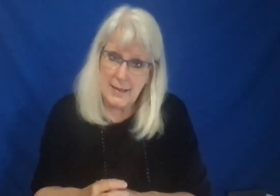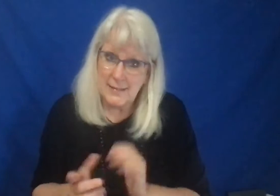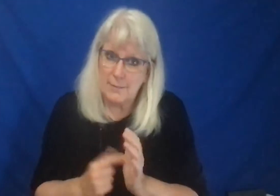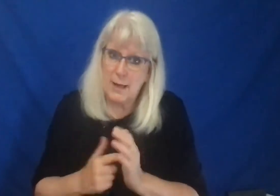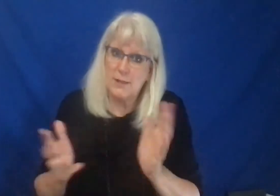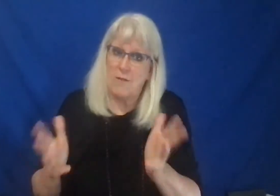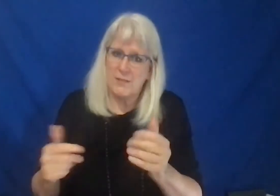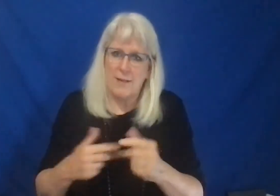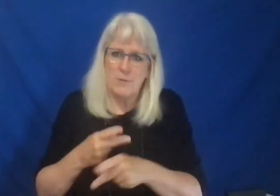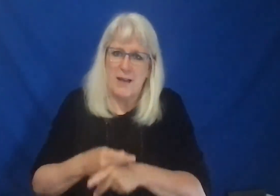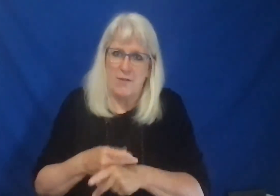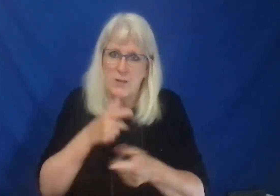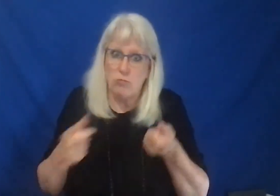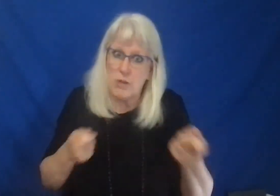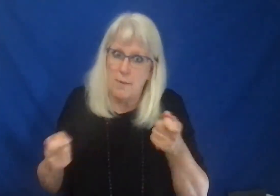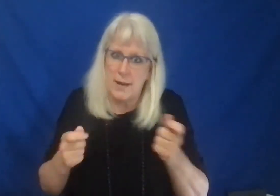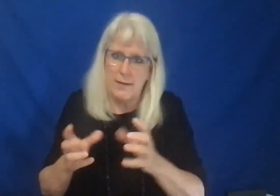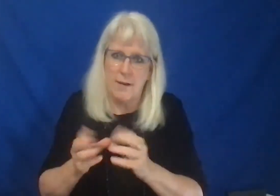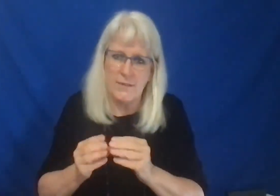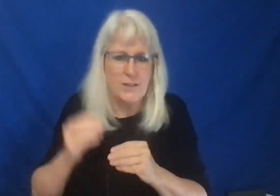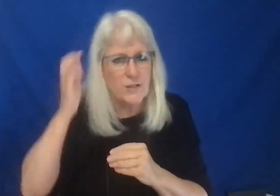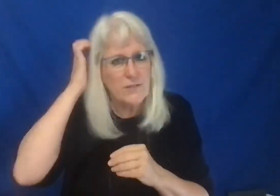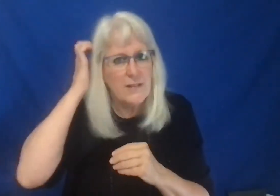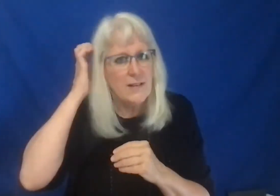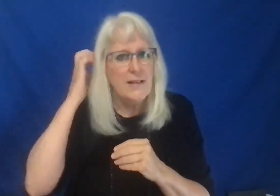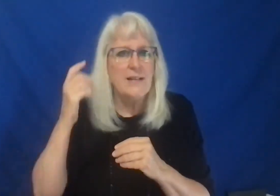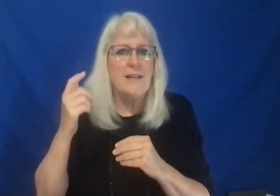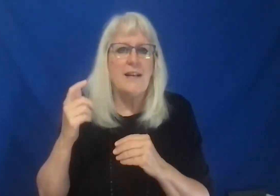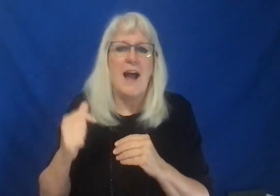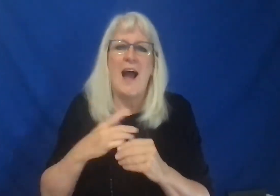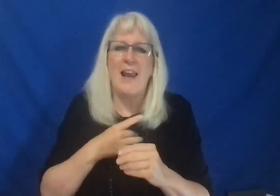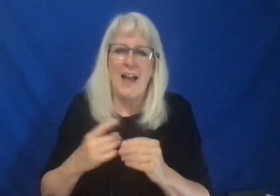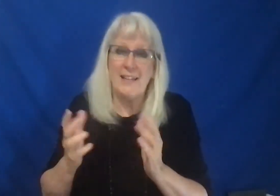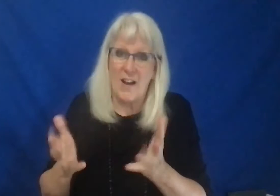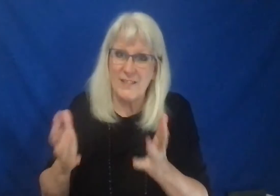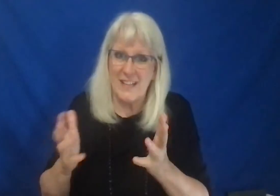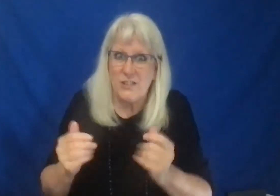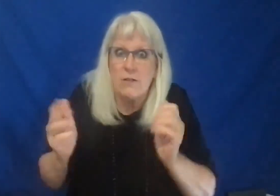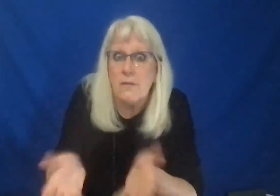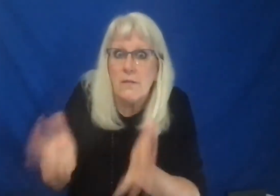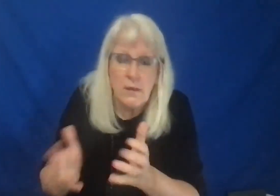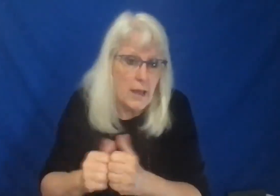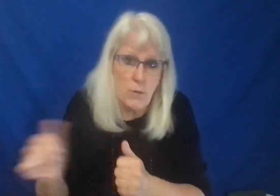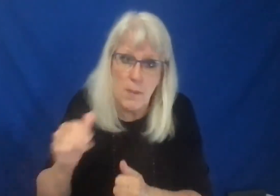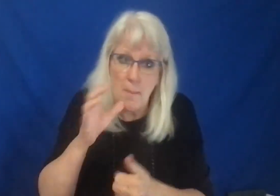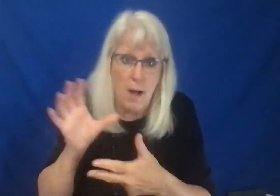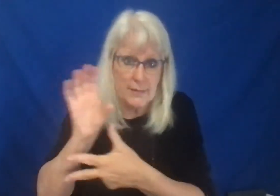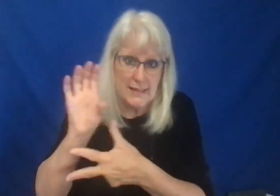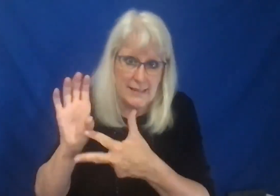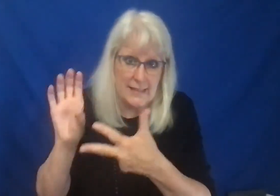and there's something that's really wonderful that I like about conversation, and I have to watch this with my mom, you know, the 3 C's. If I say something once, I'm communicating. If I